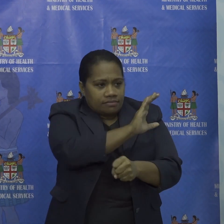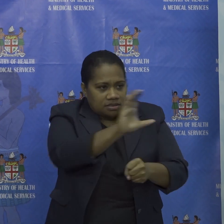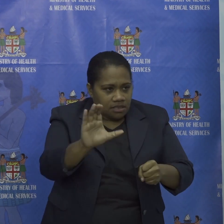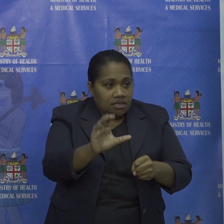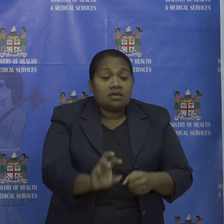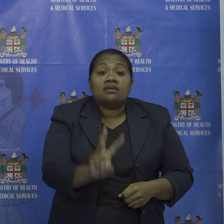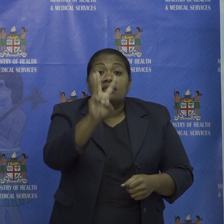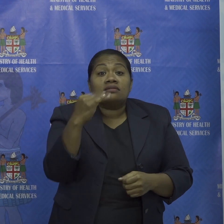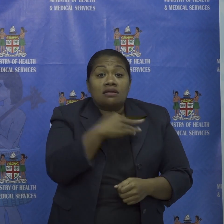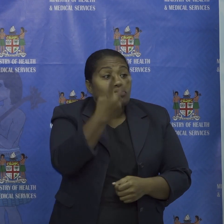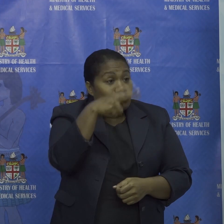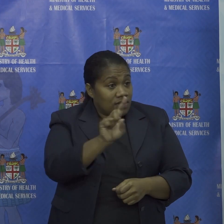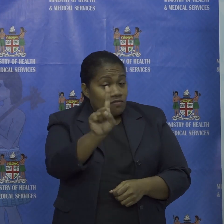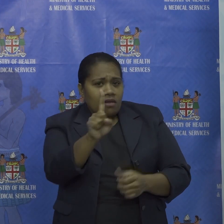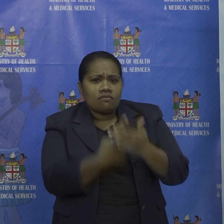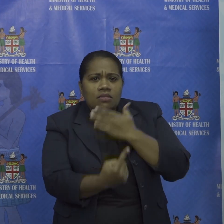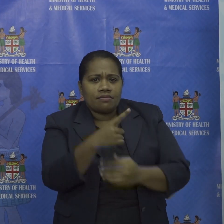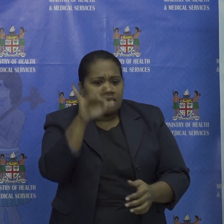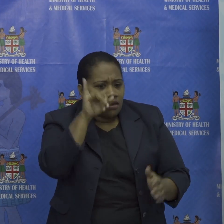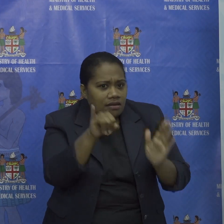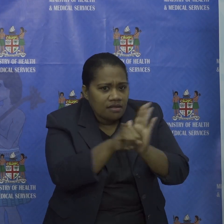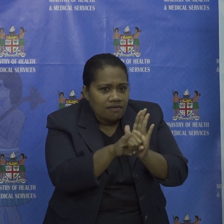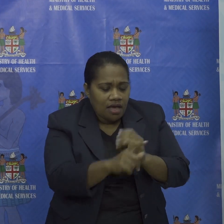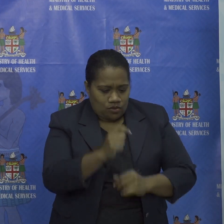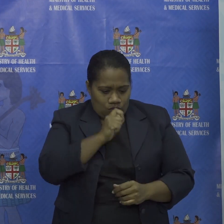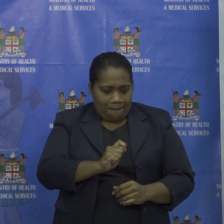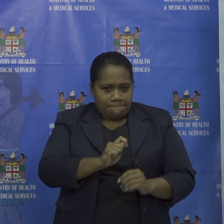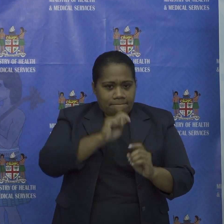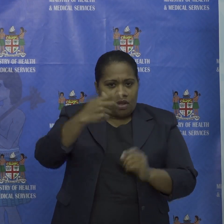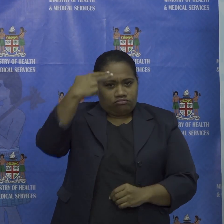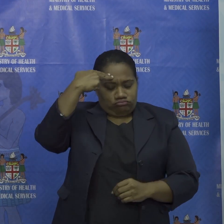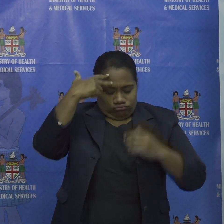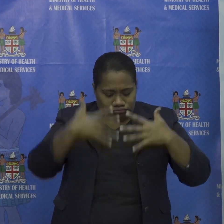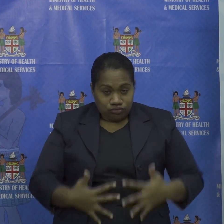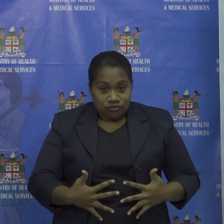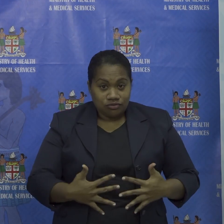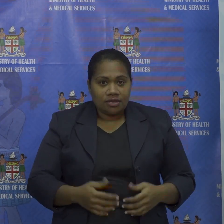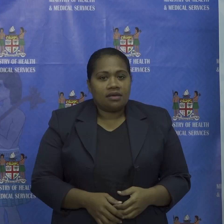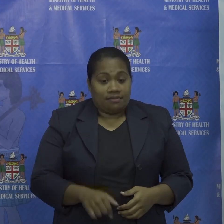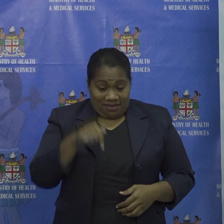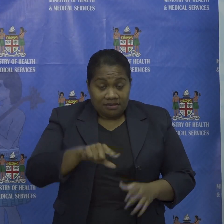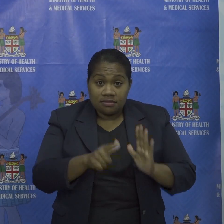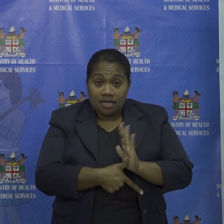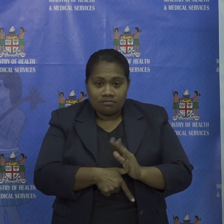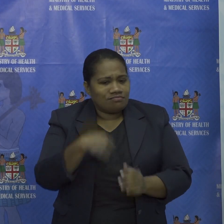321 have been identified, screened, and swabbed. We have no positive cases to report at this time.